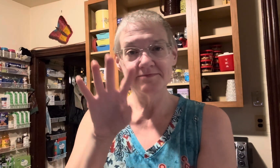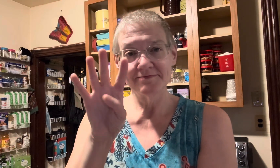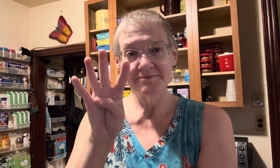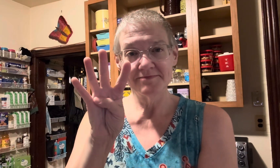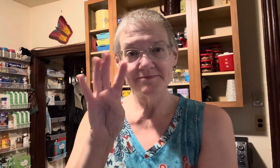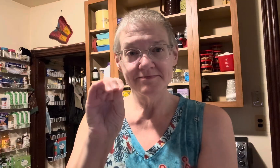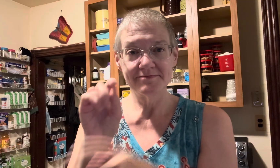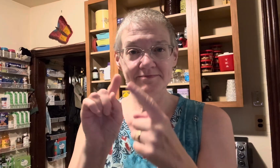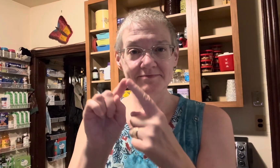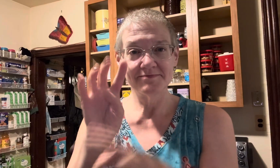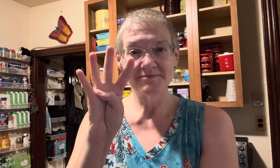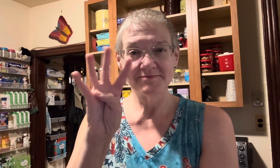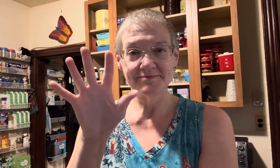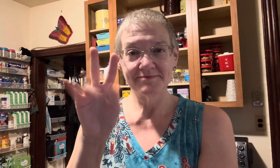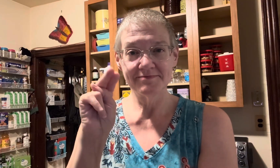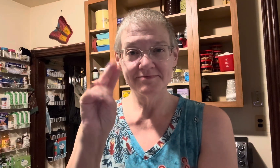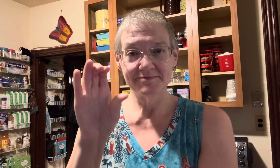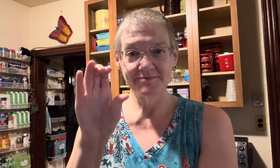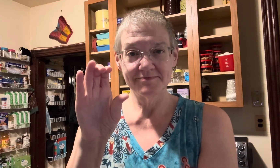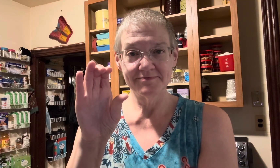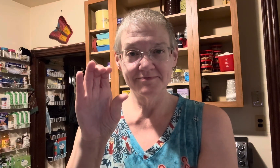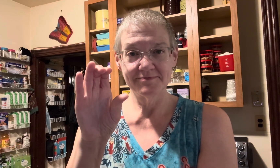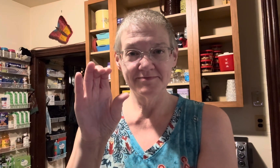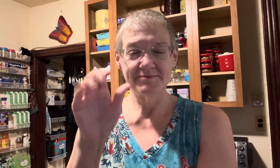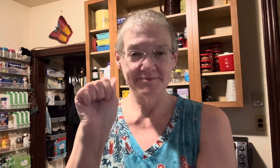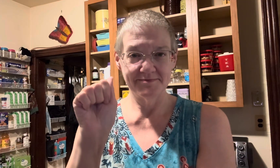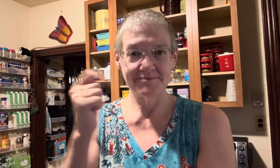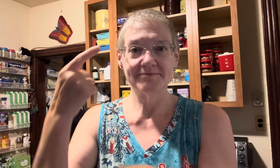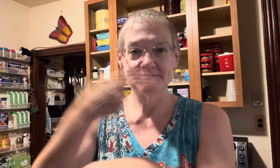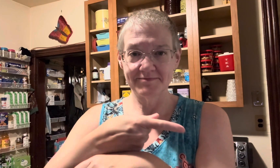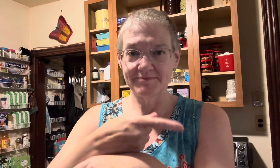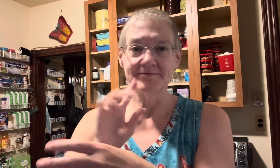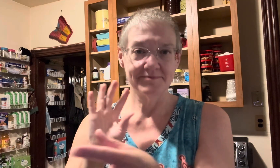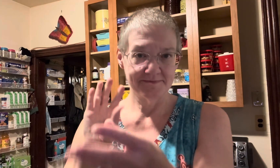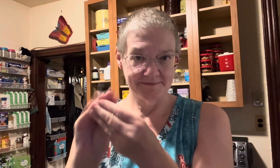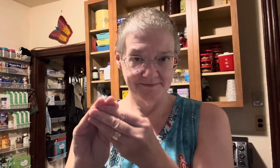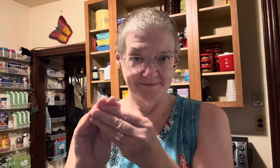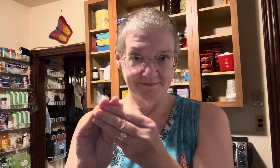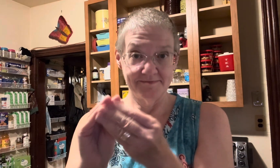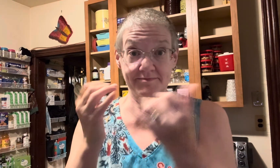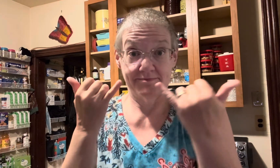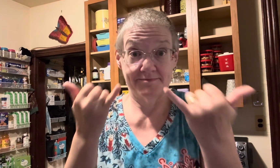I'm making his goal to eat between 40 and 45 grams of net carbs a day.